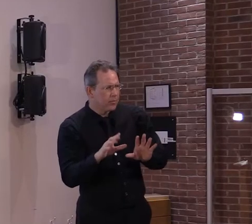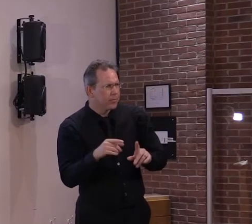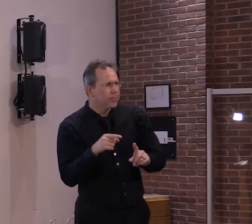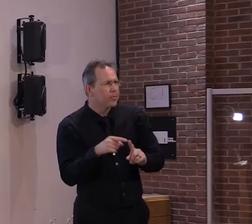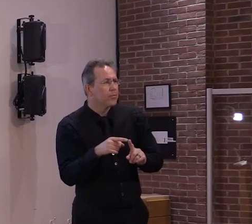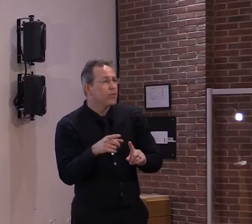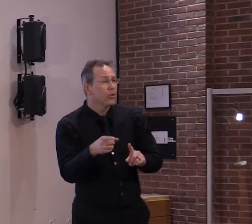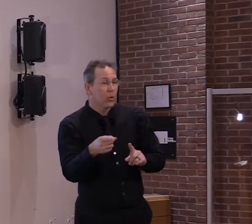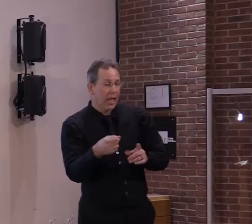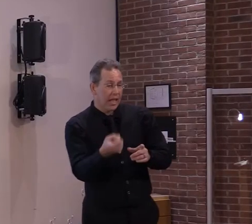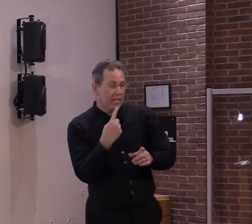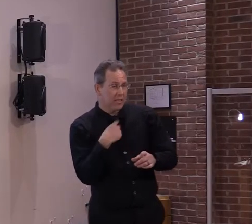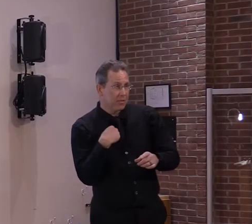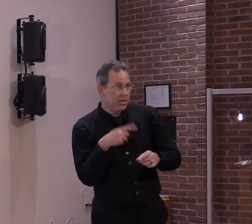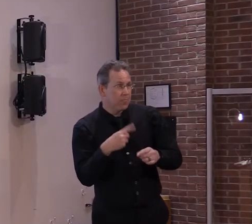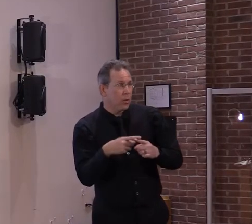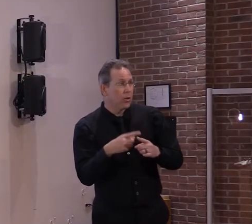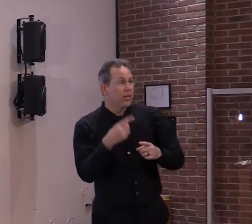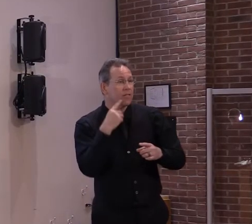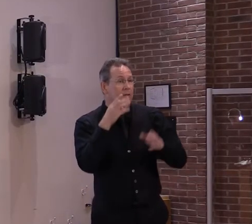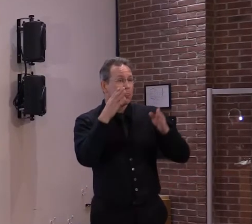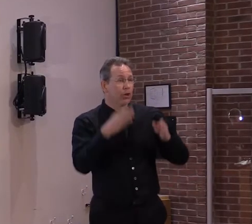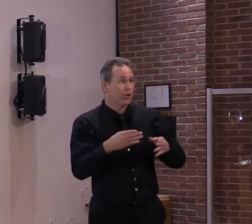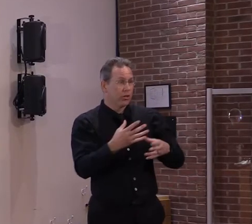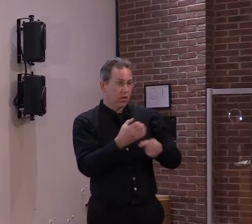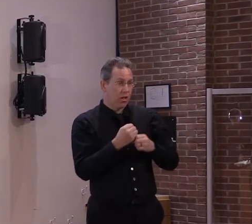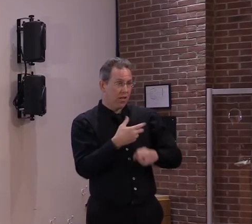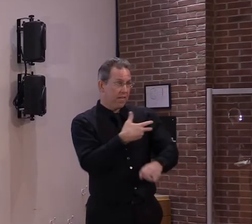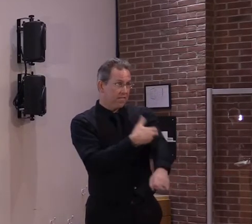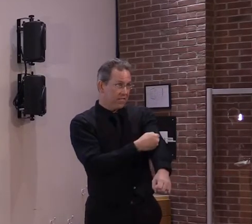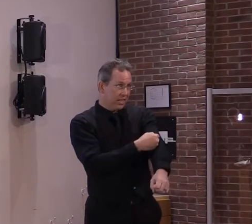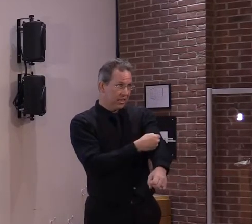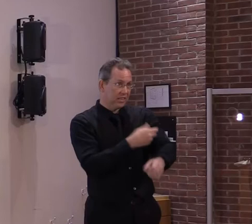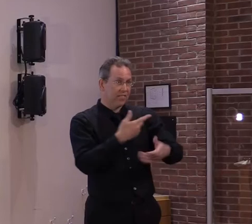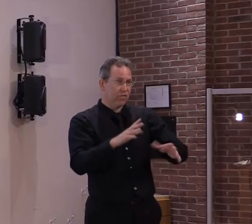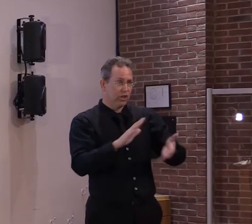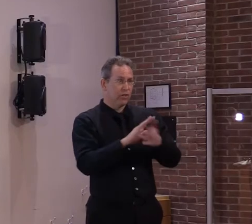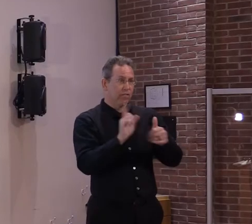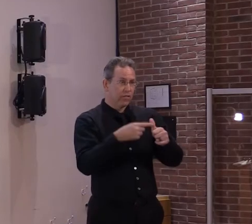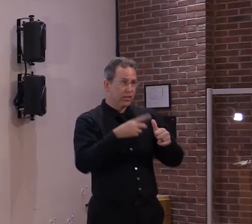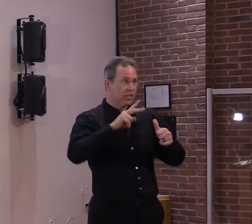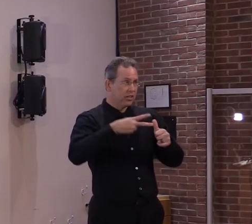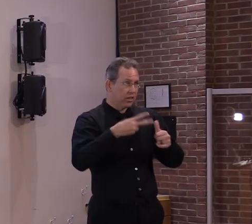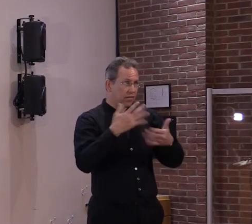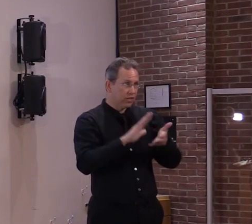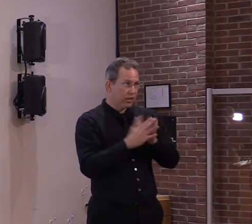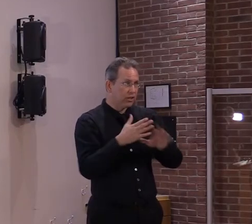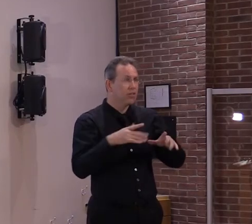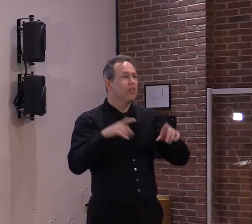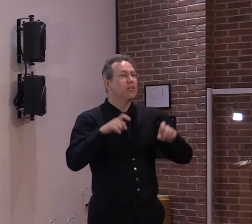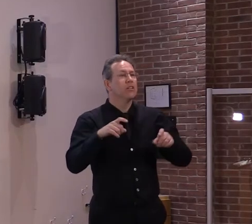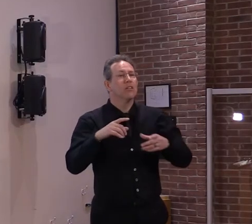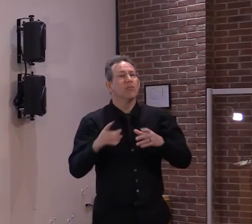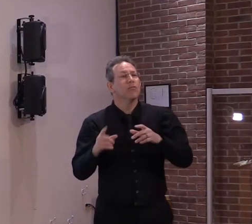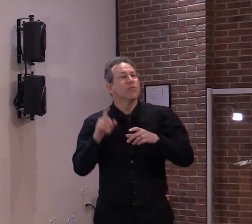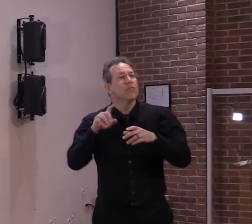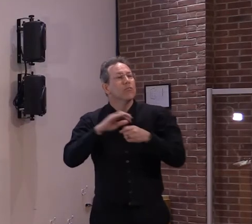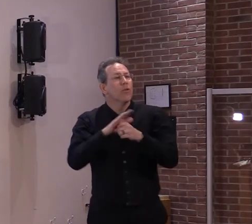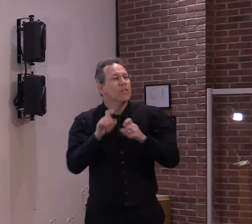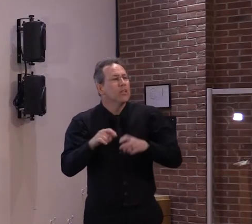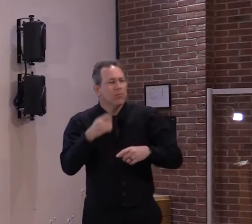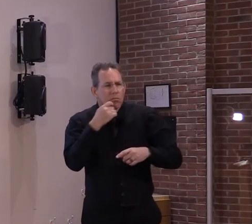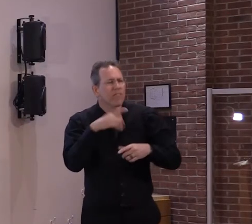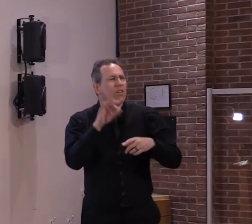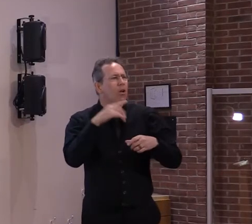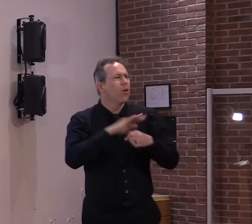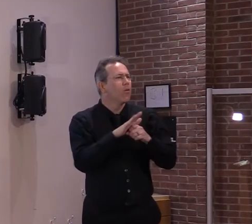who are fully vaccinated but show up as a positive test. So you're right.